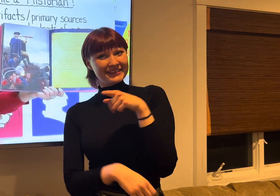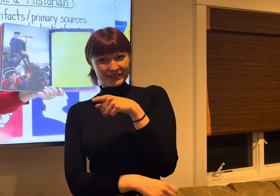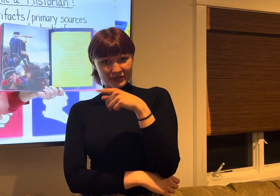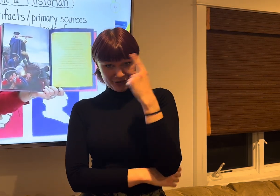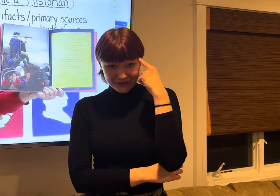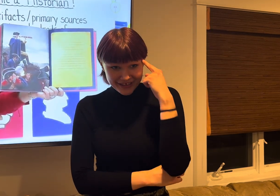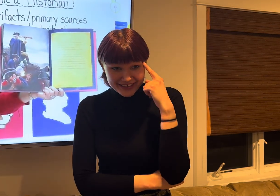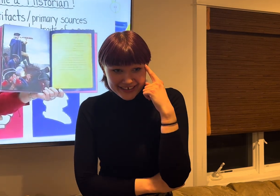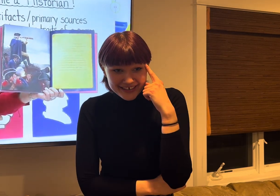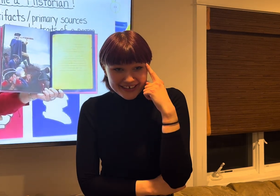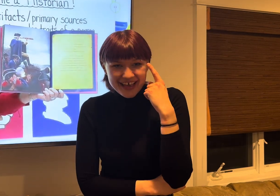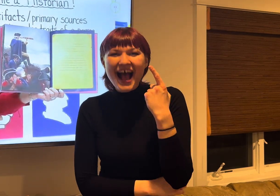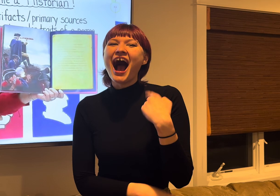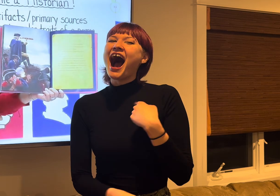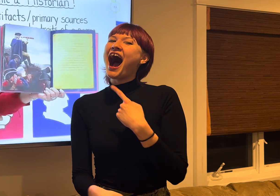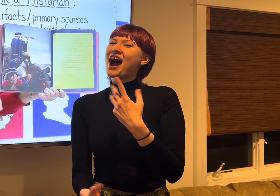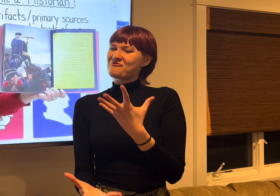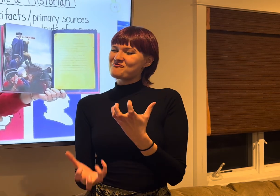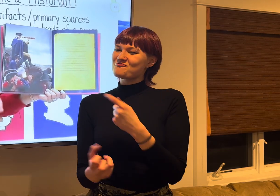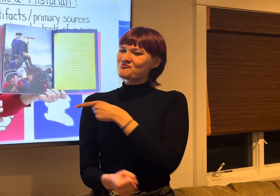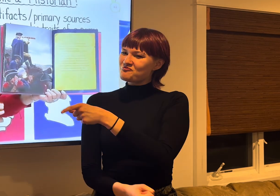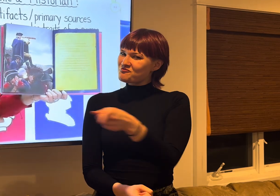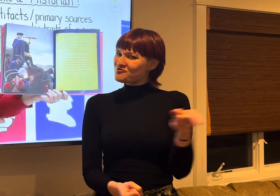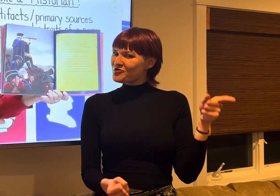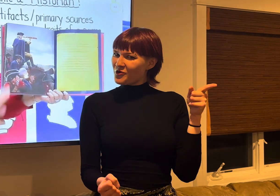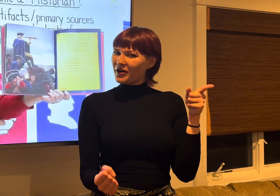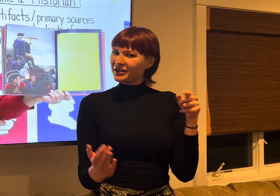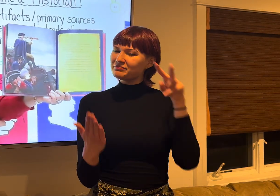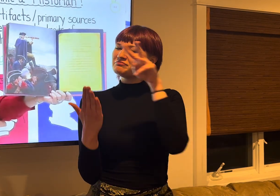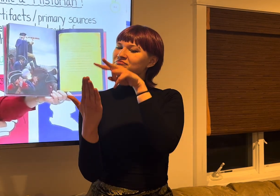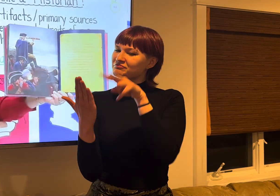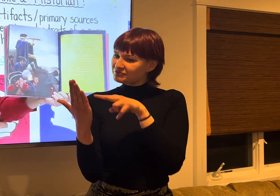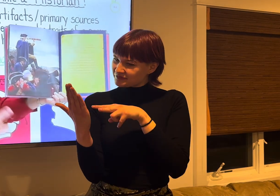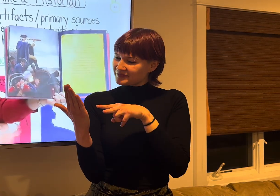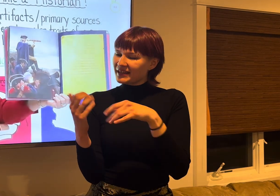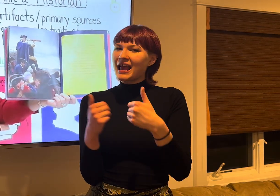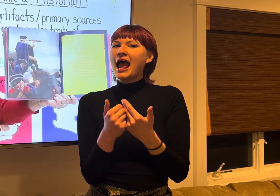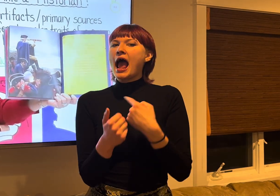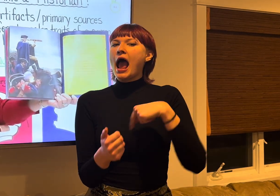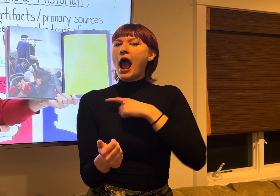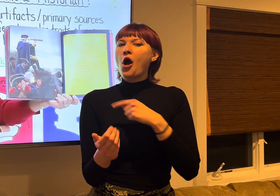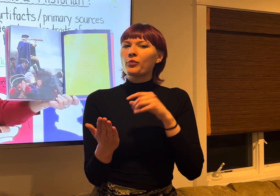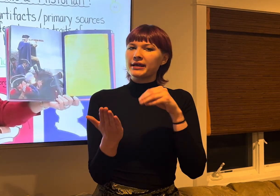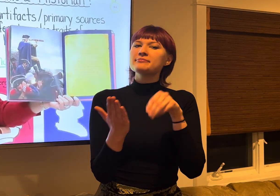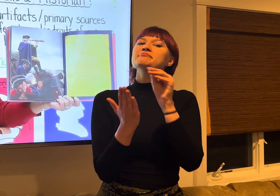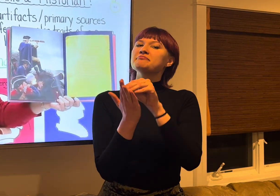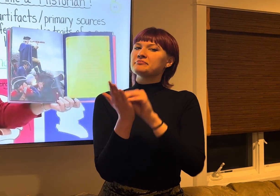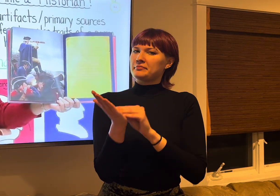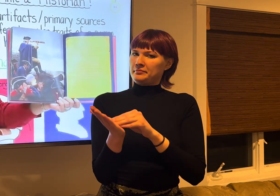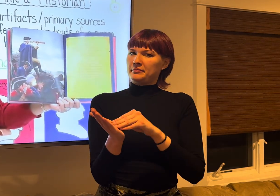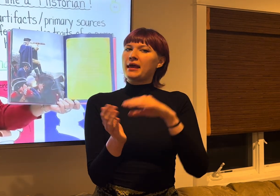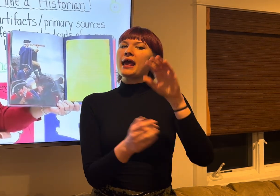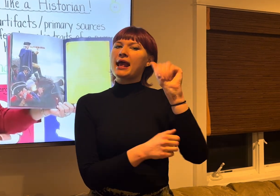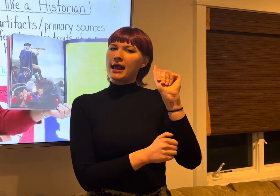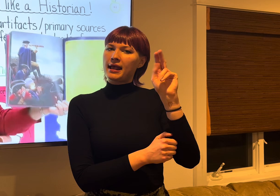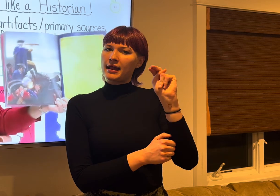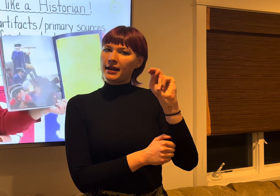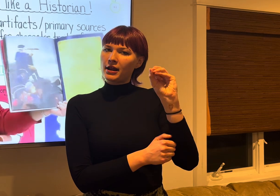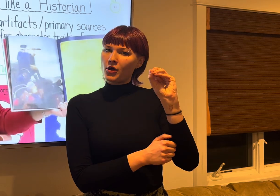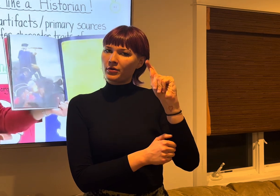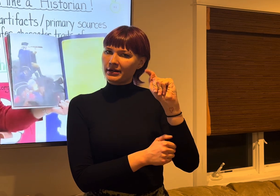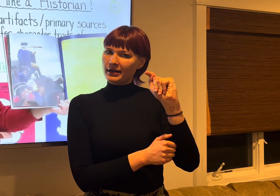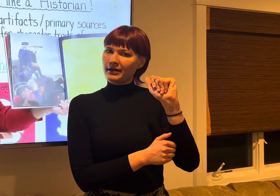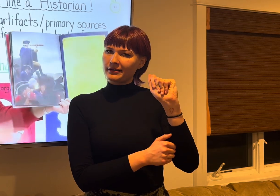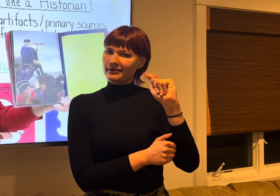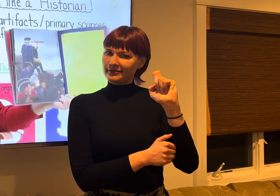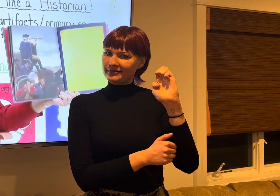you to look. We're going to look at how we annotate text, and then I'm going to send you off to be a historian. Okay? I want you